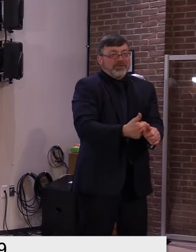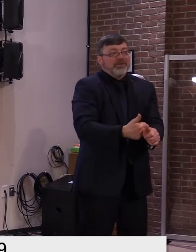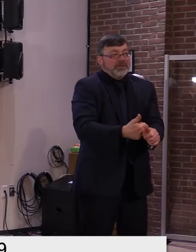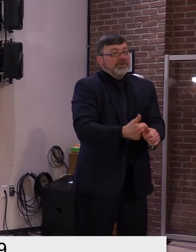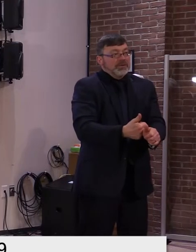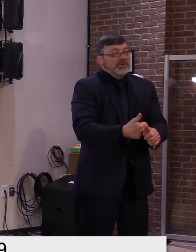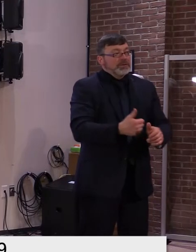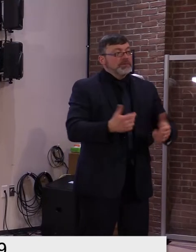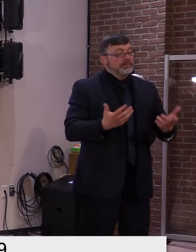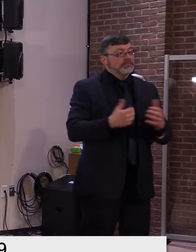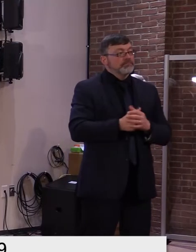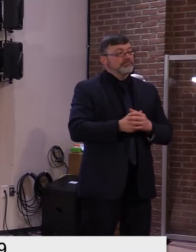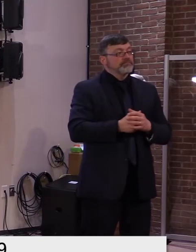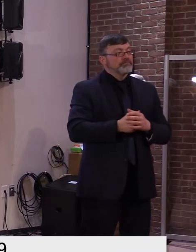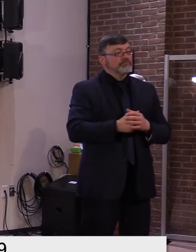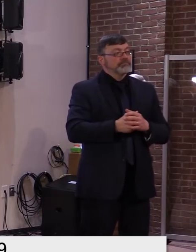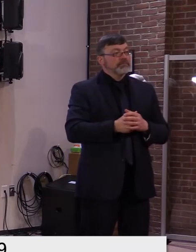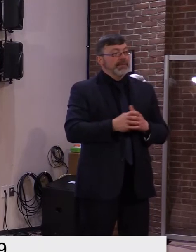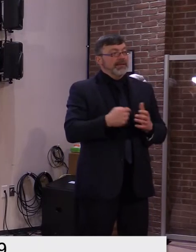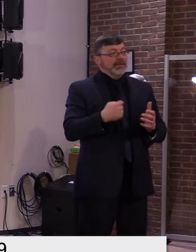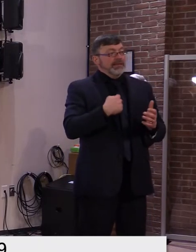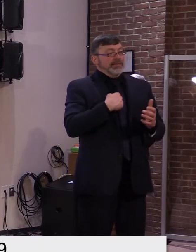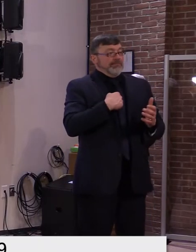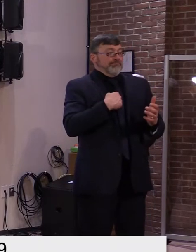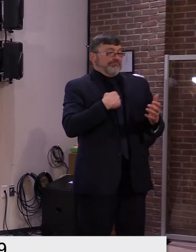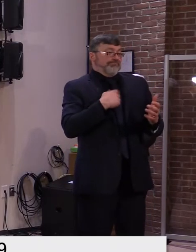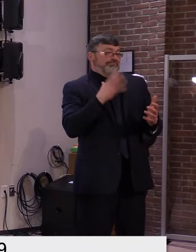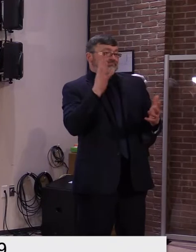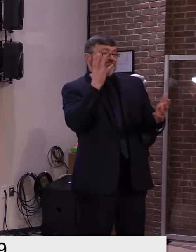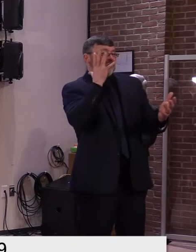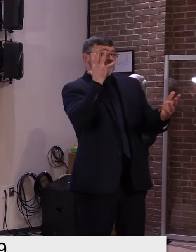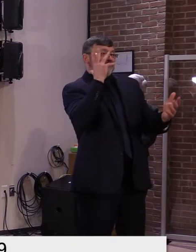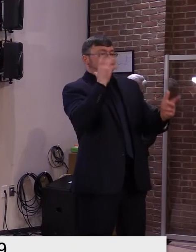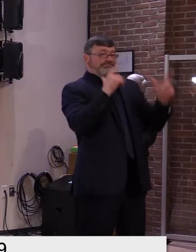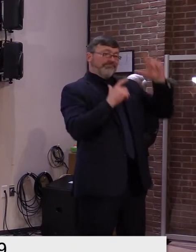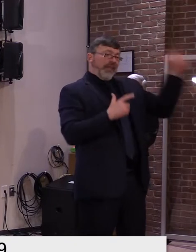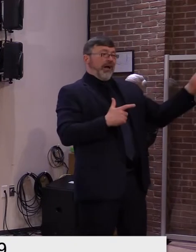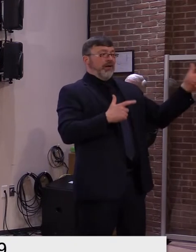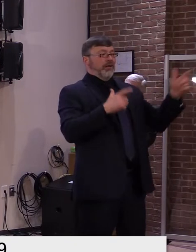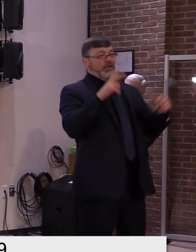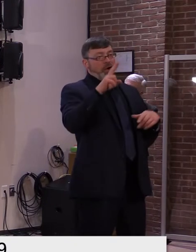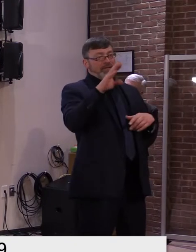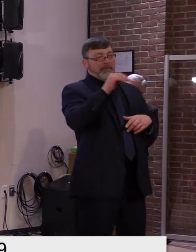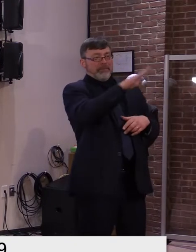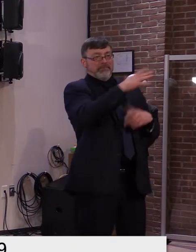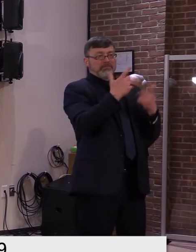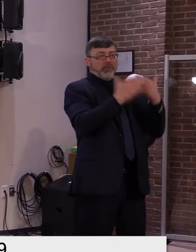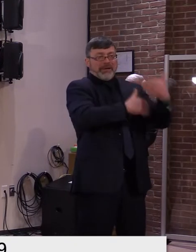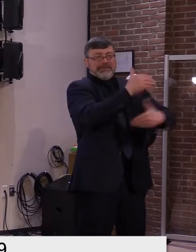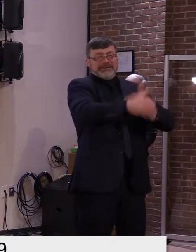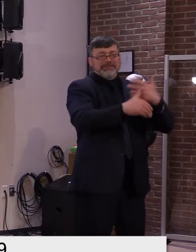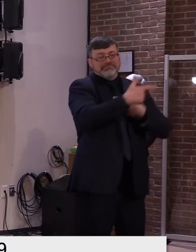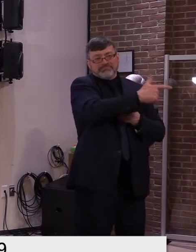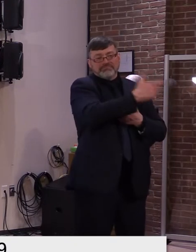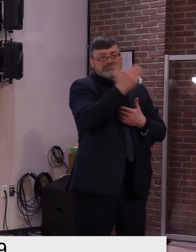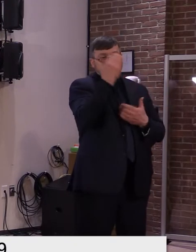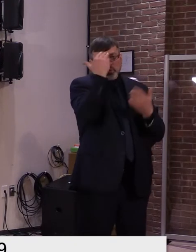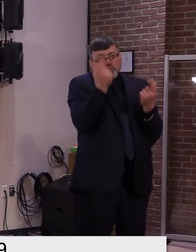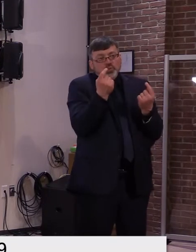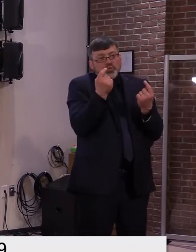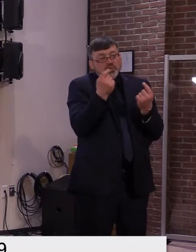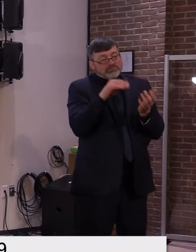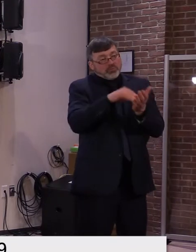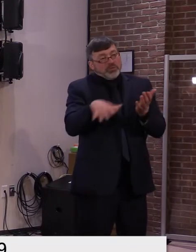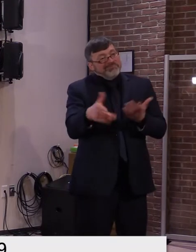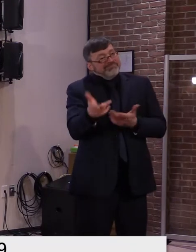with the UVM on this one. I think that some of what we heard happened